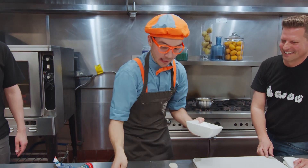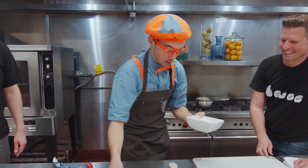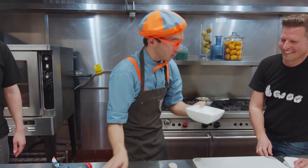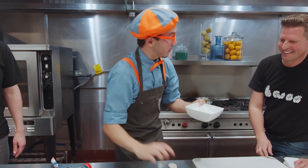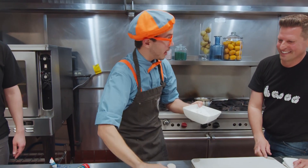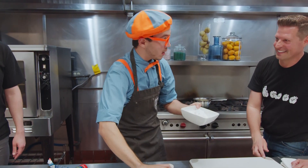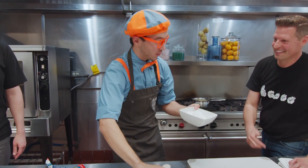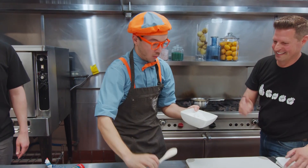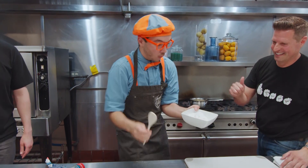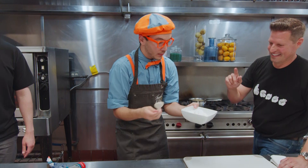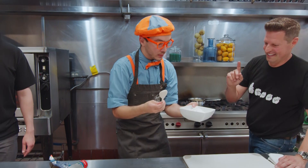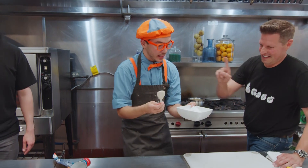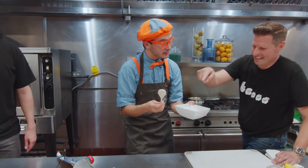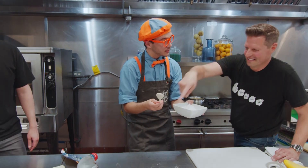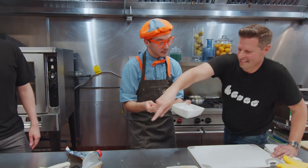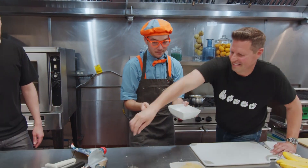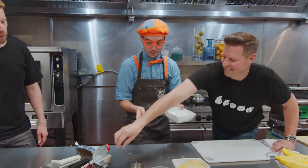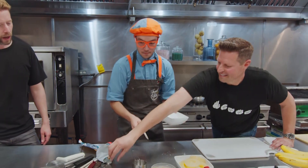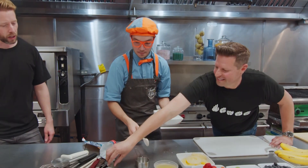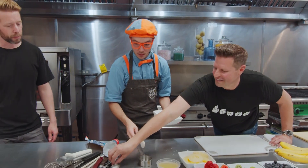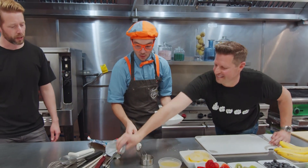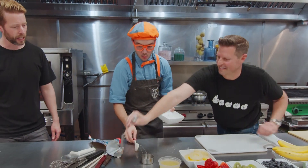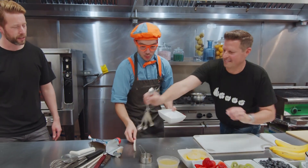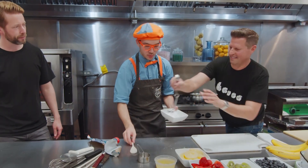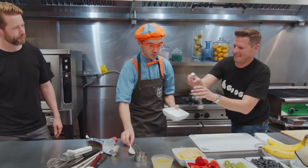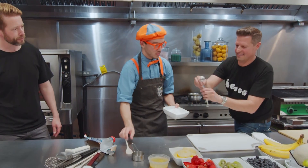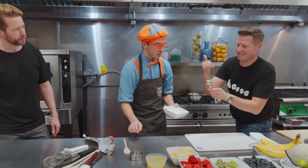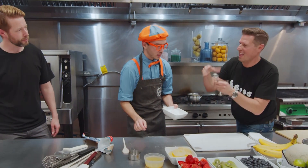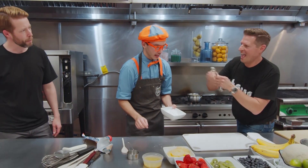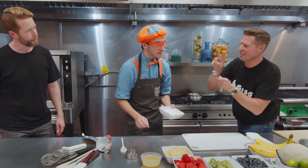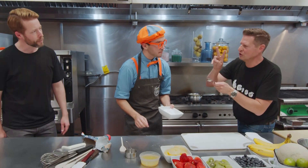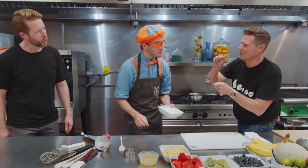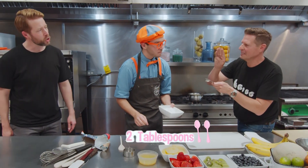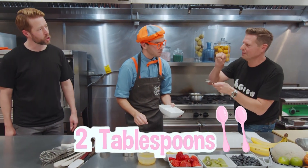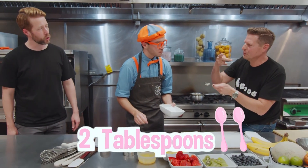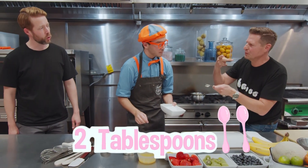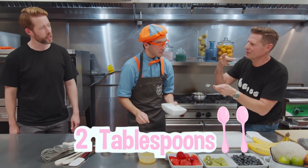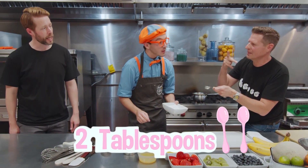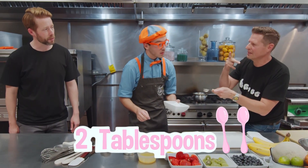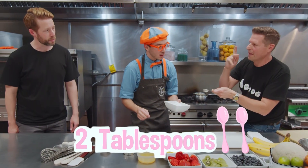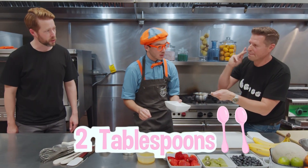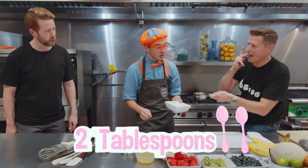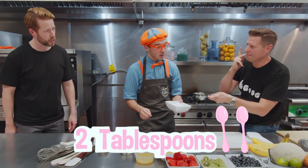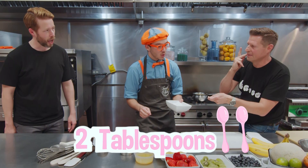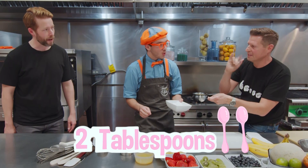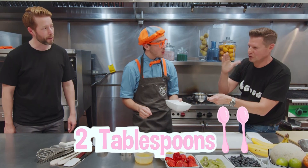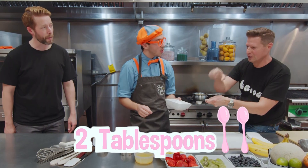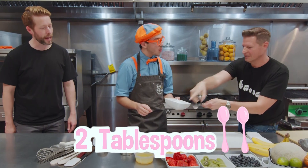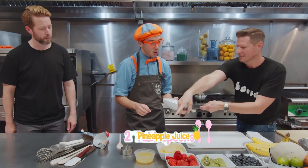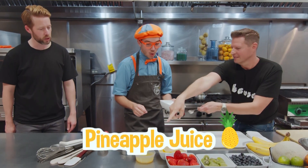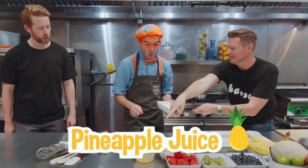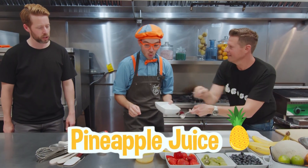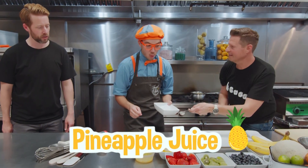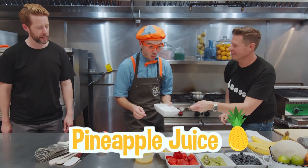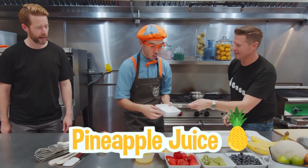Okay, so now what do we do next? Oh, now you're going to put in two tablespoons of